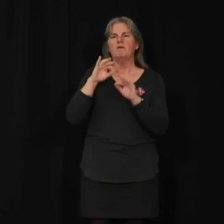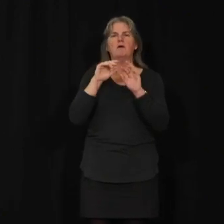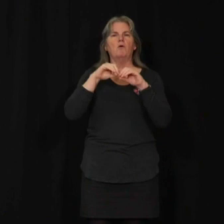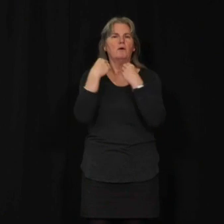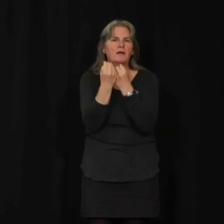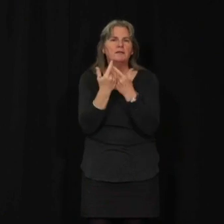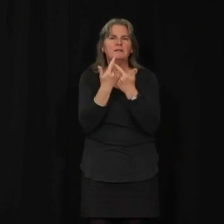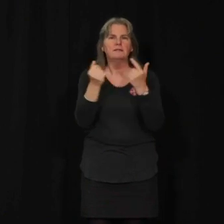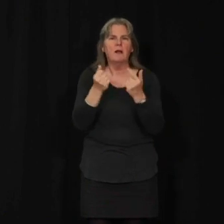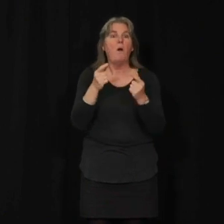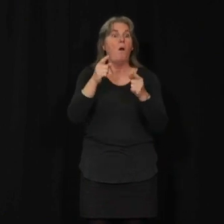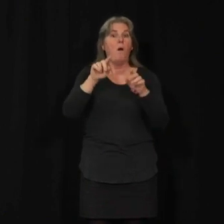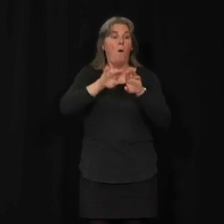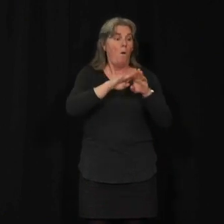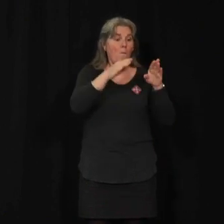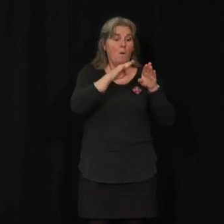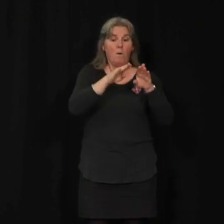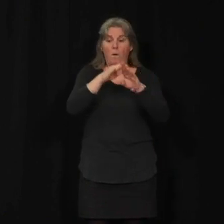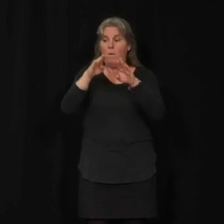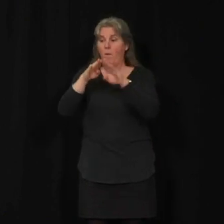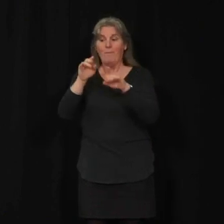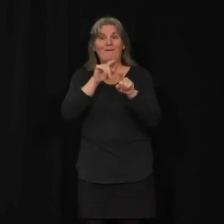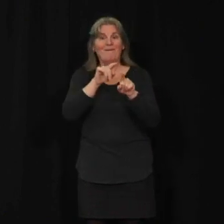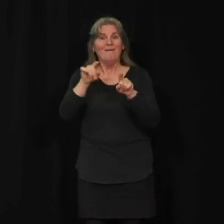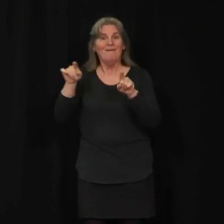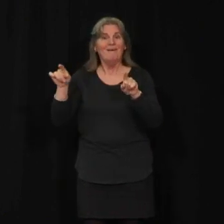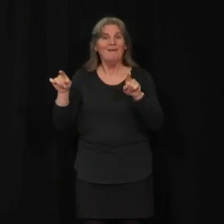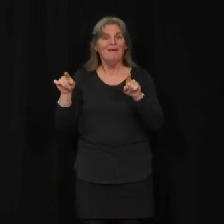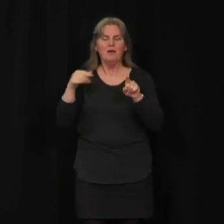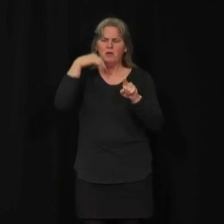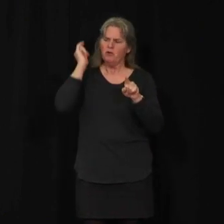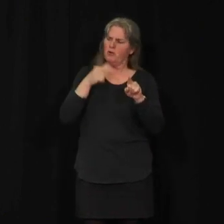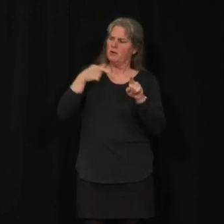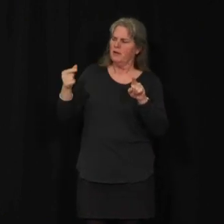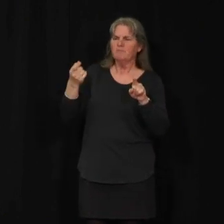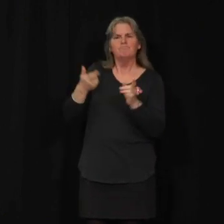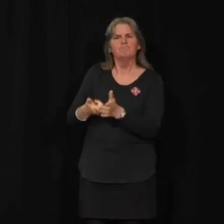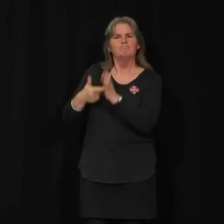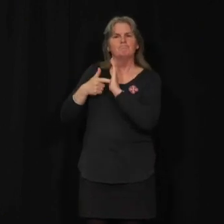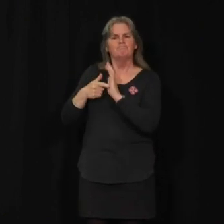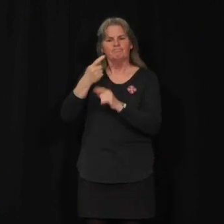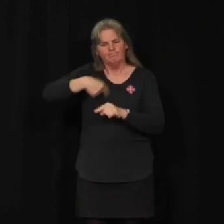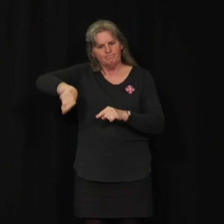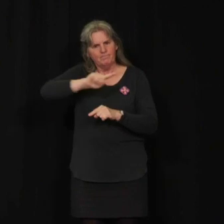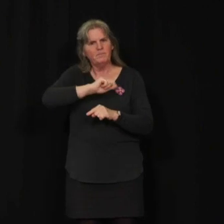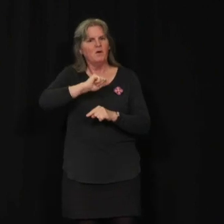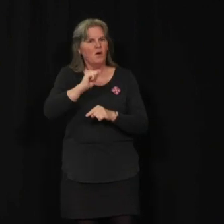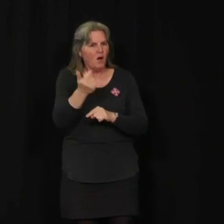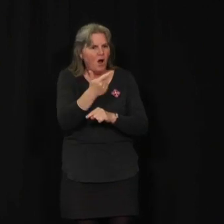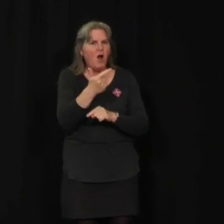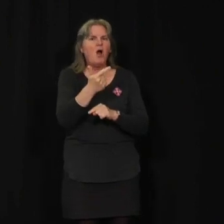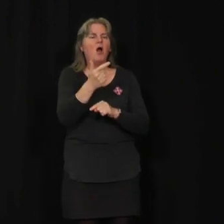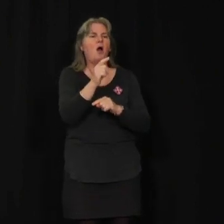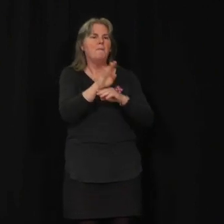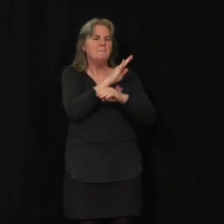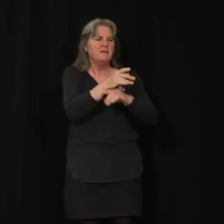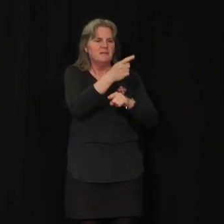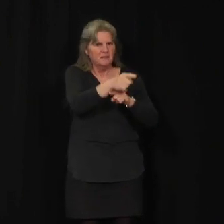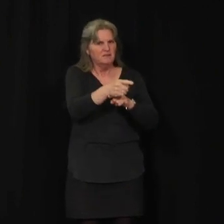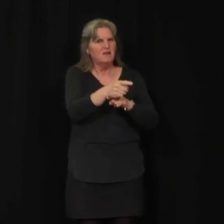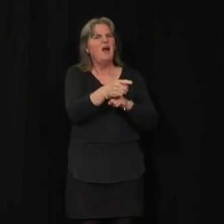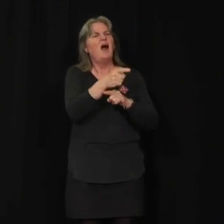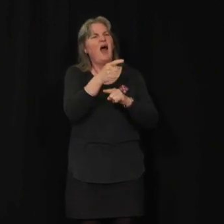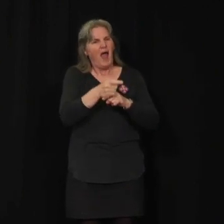to lift the restrictions, the Yukon government requires that all employers